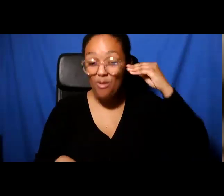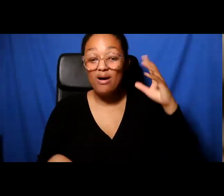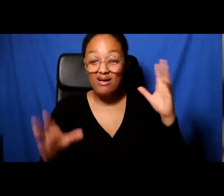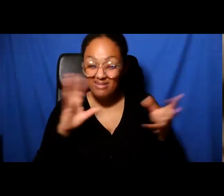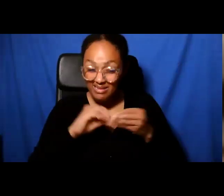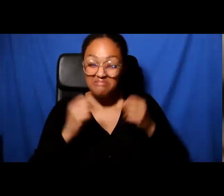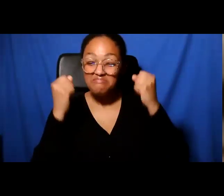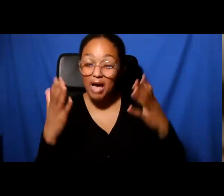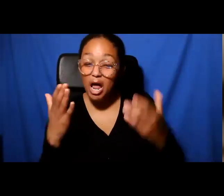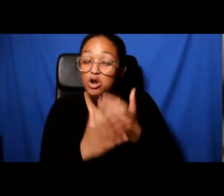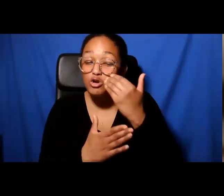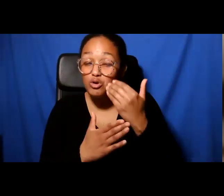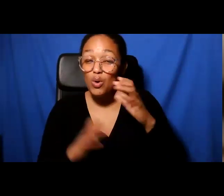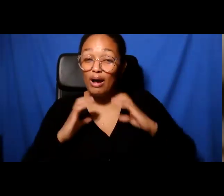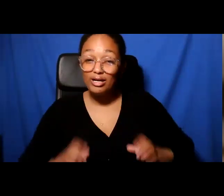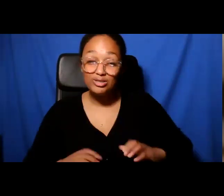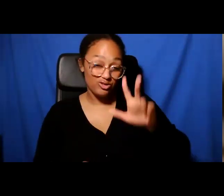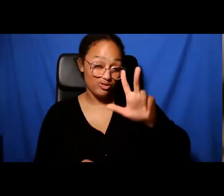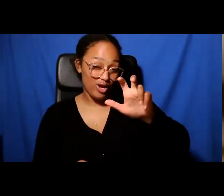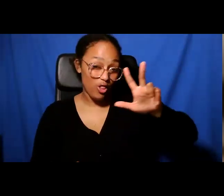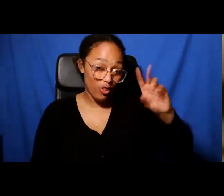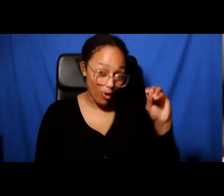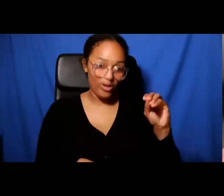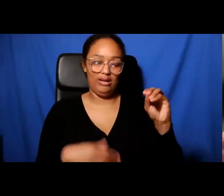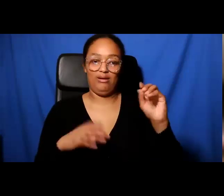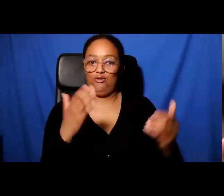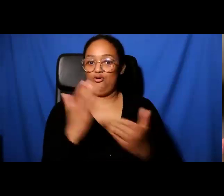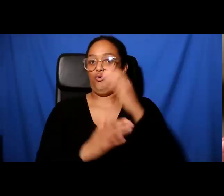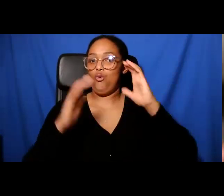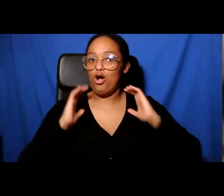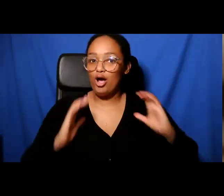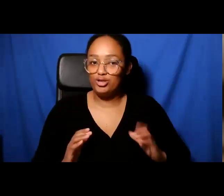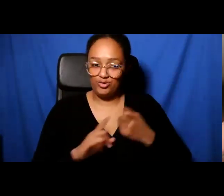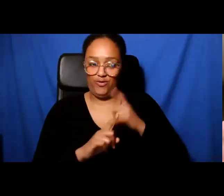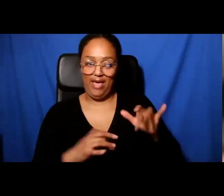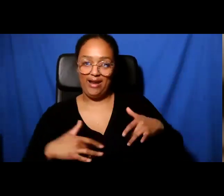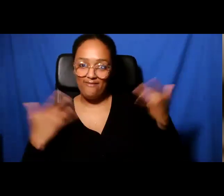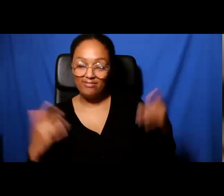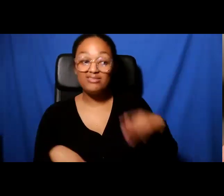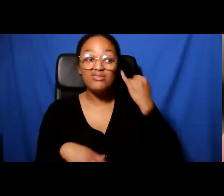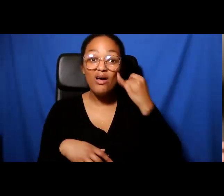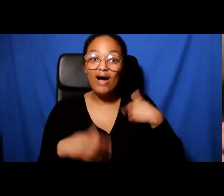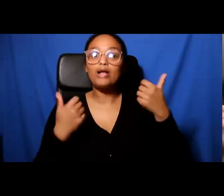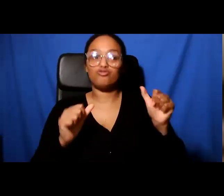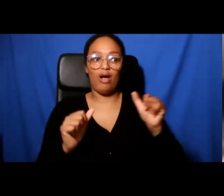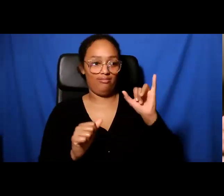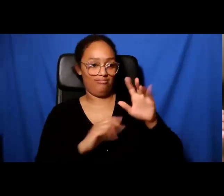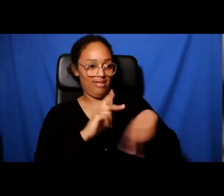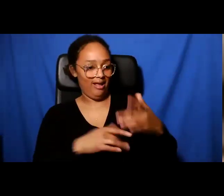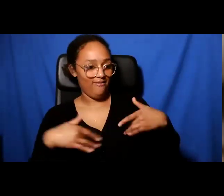event, 330. So imagine if I would have did something bigger than this, or I did another happy hour, this could have